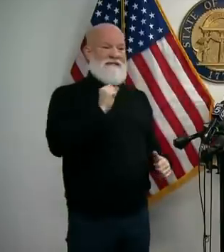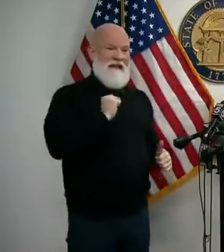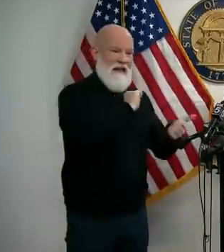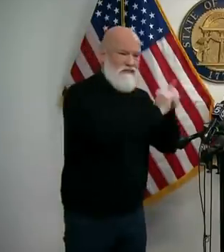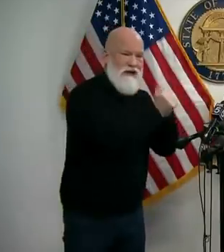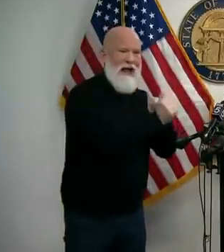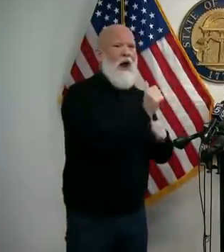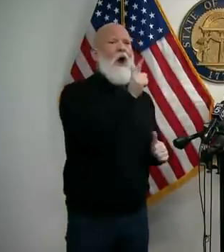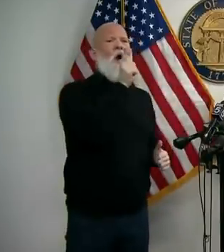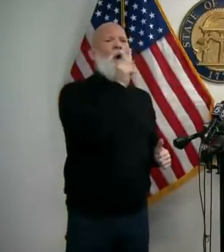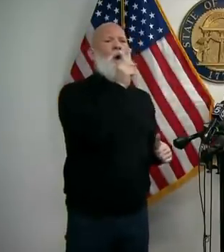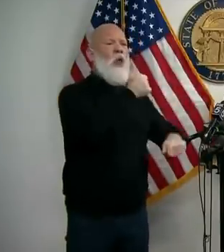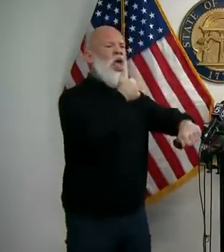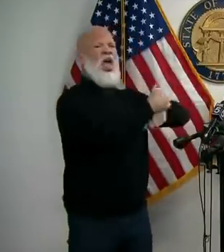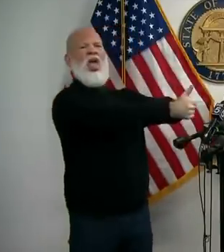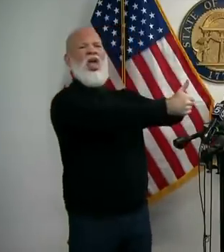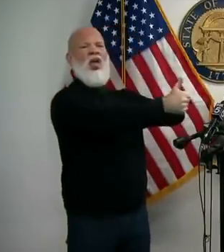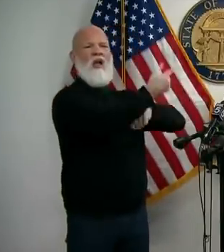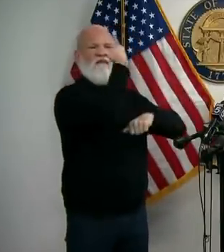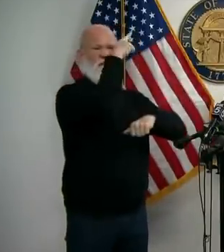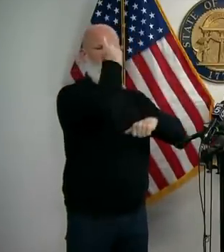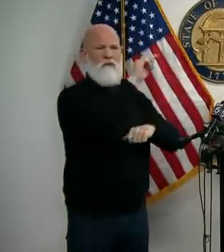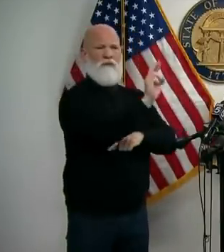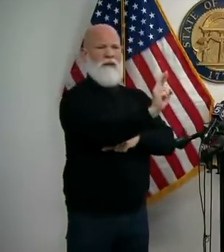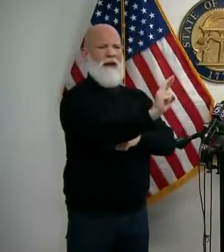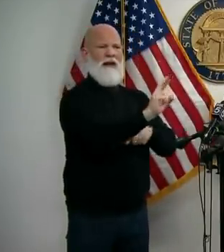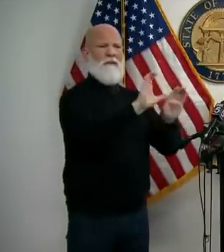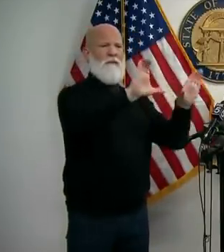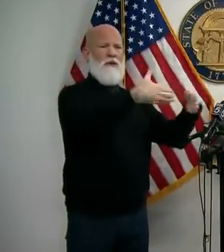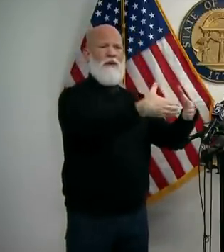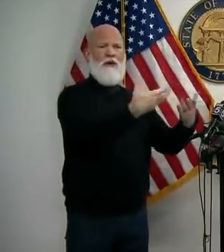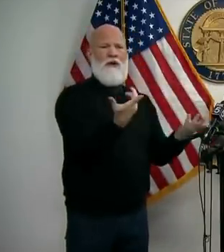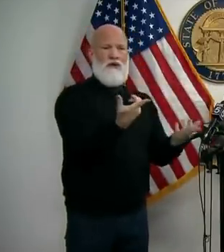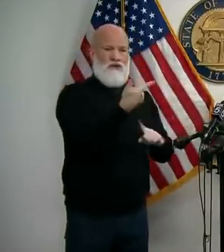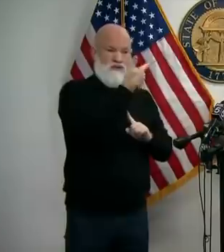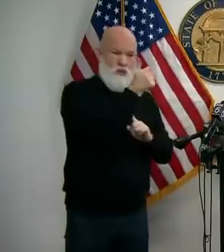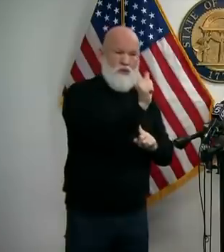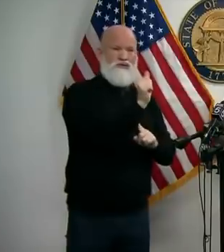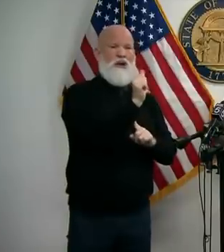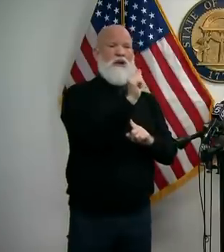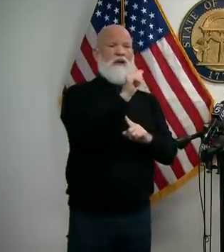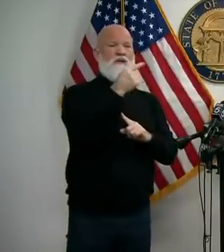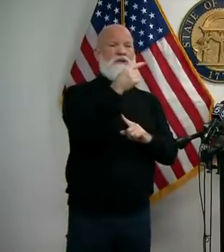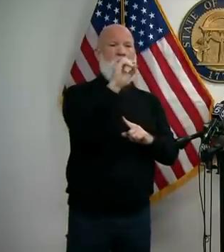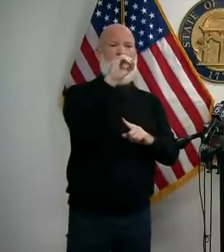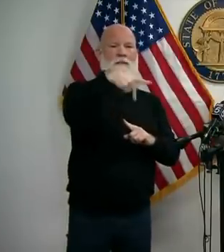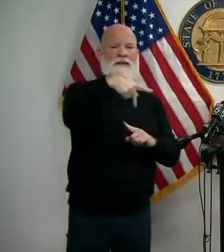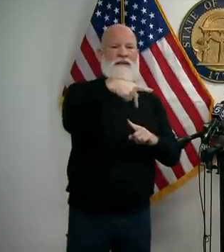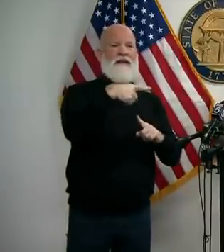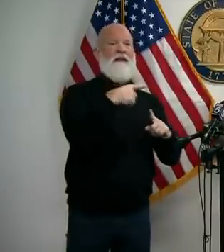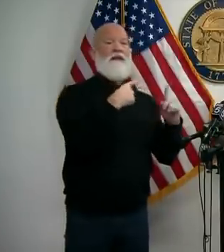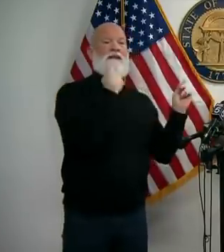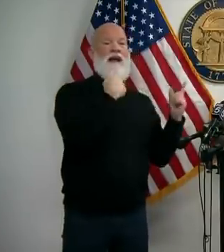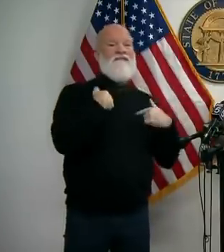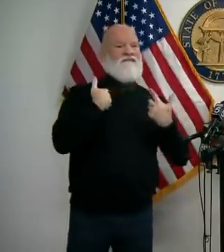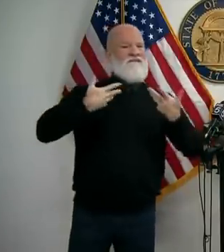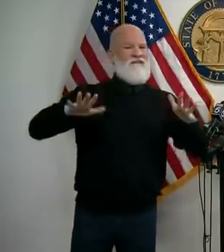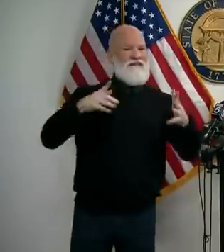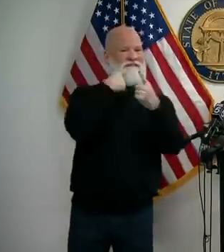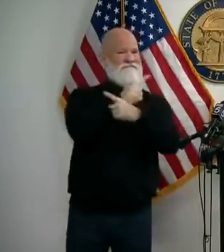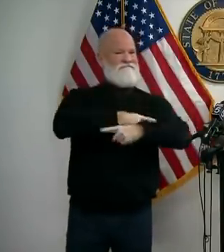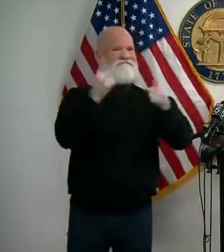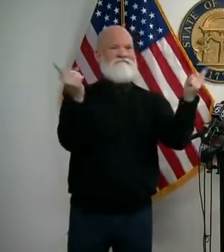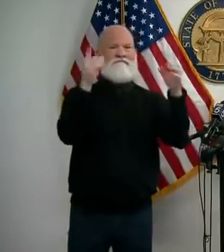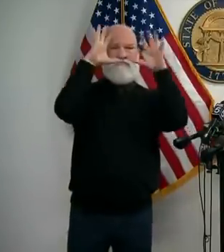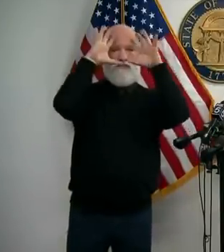within the Republican Party, specifically the Georgia GOP? I think you've heard this answer from me over the last 24 hours 2 times. President Donald J.